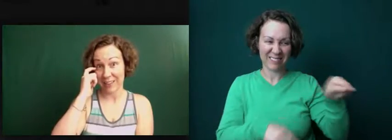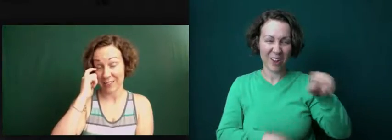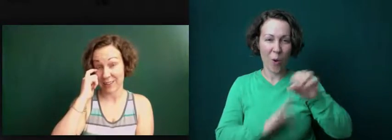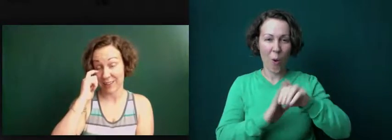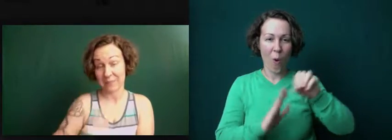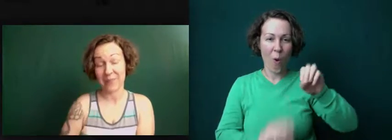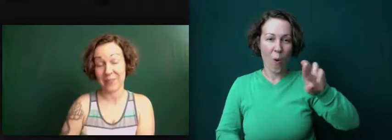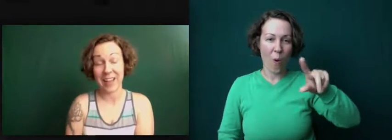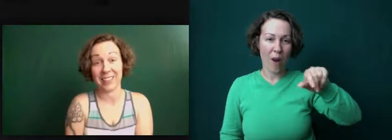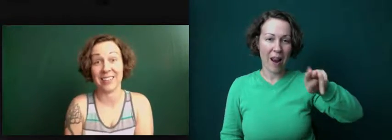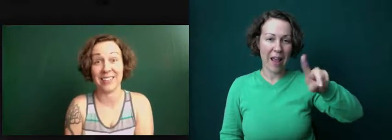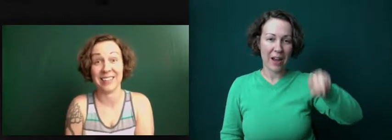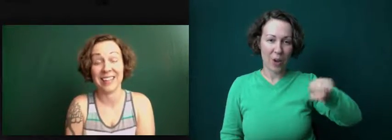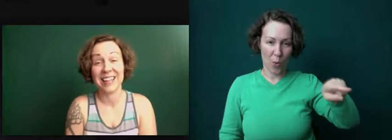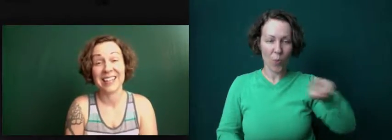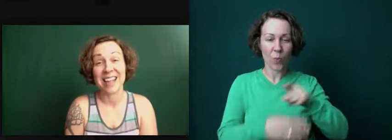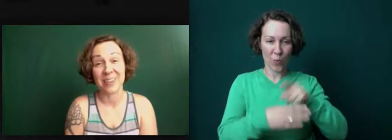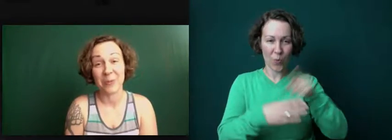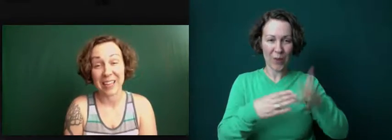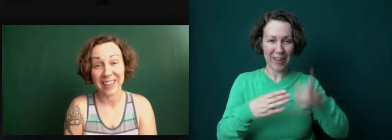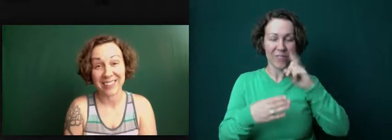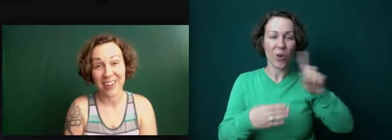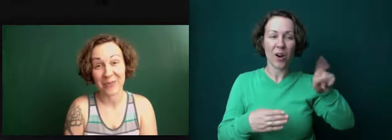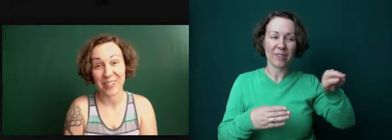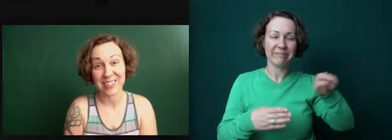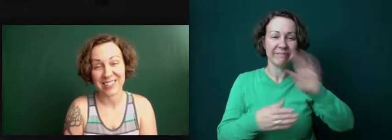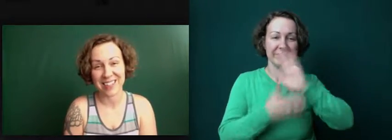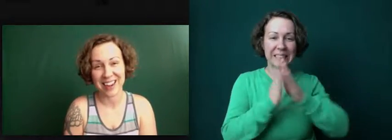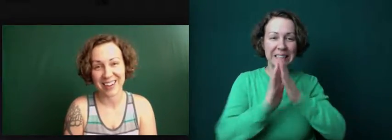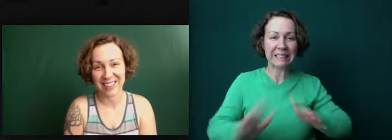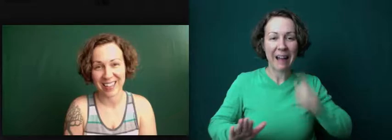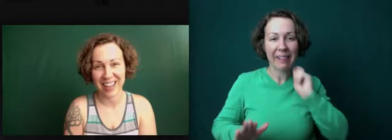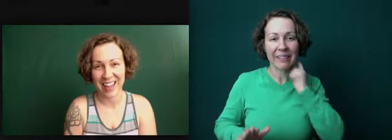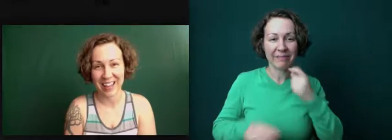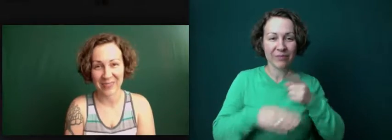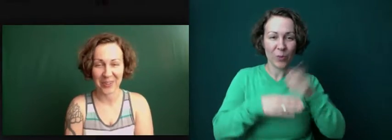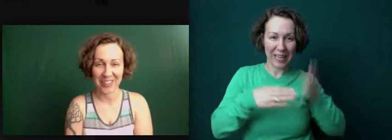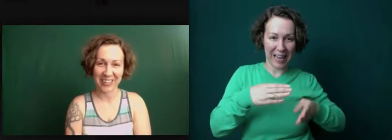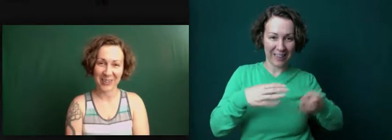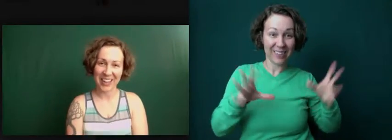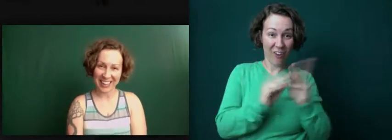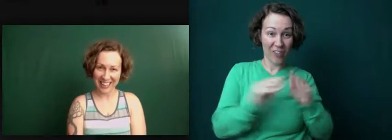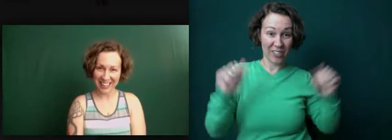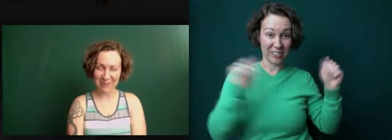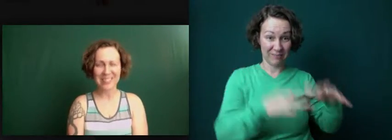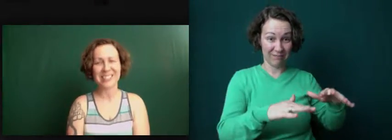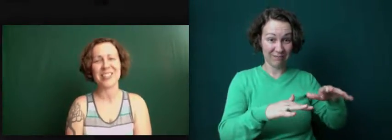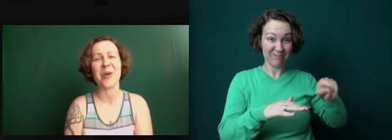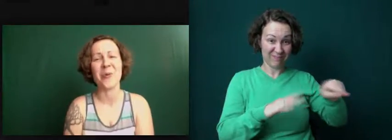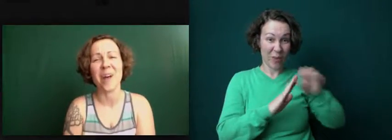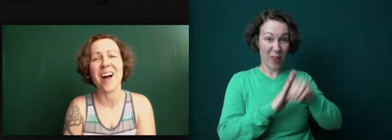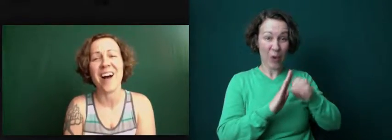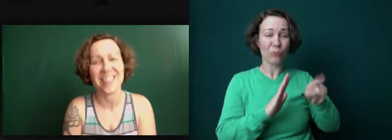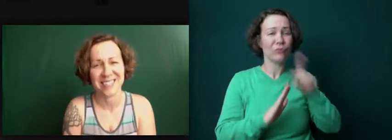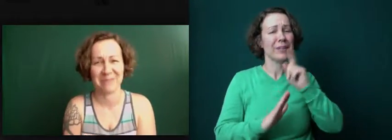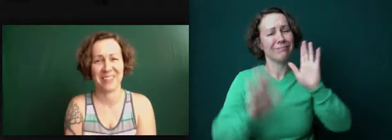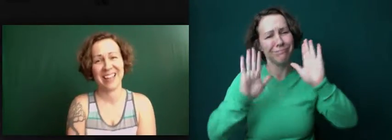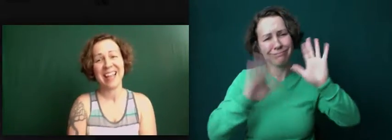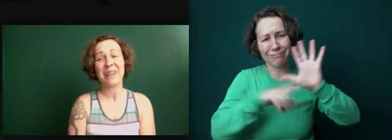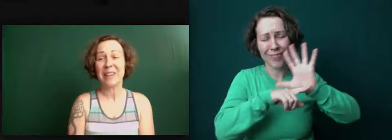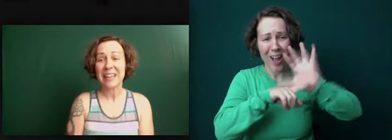weekend at the Silent Weekend conference there that they have in Orlando, and it was so